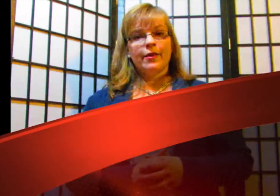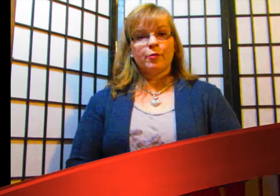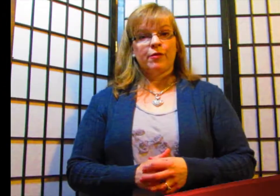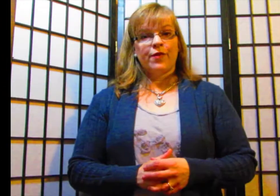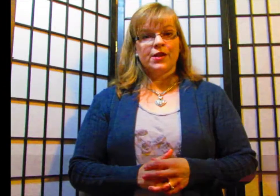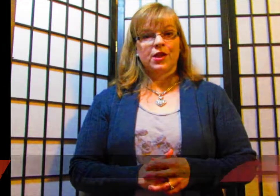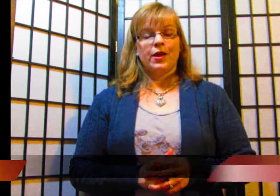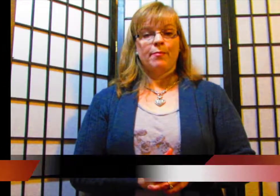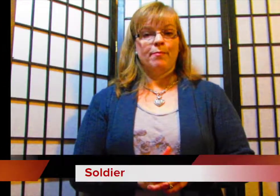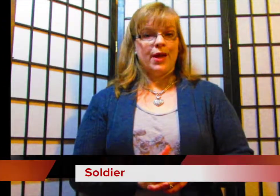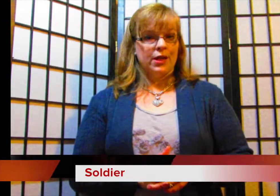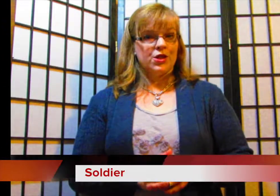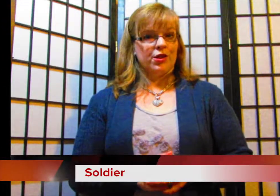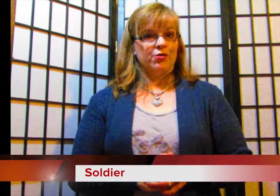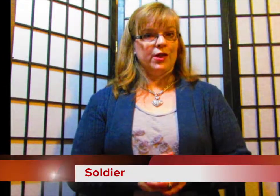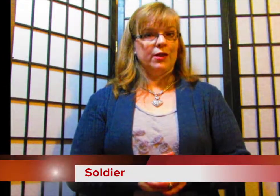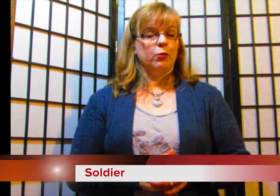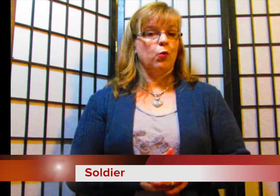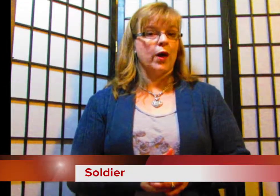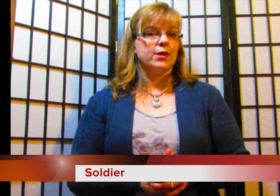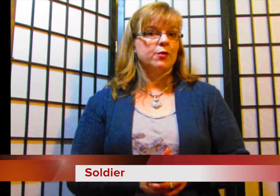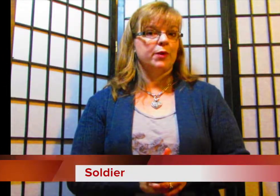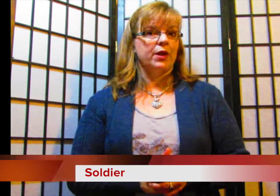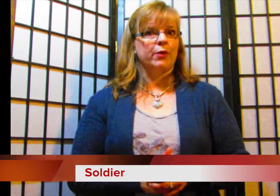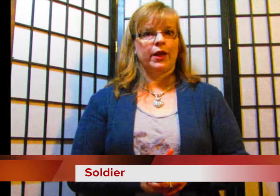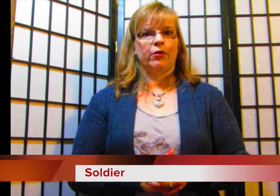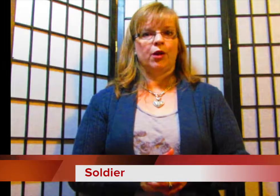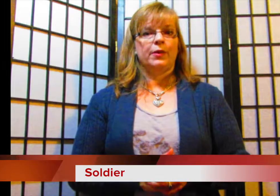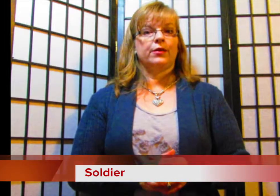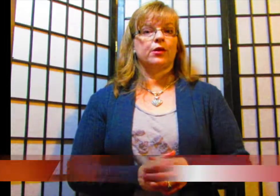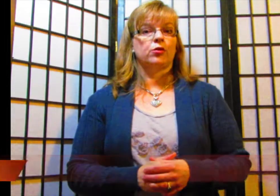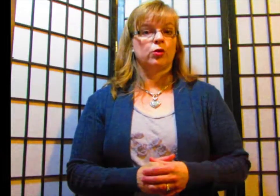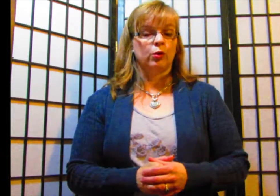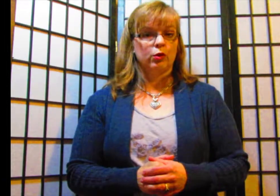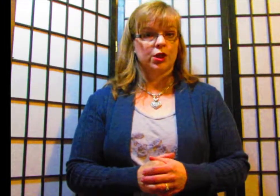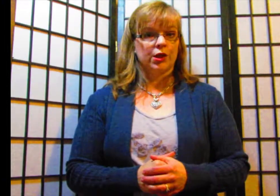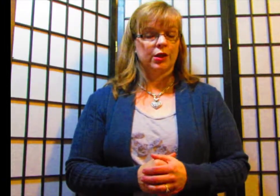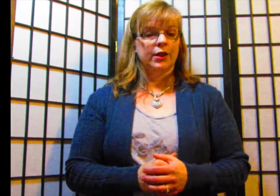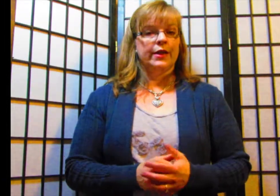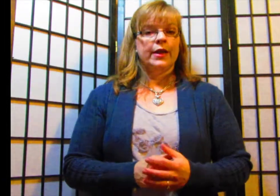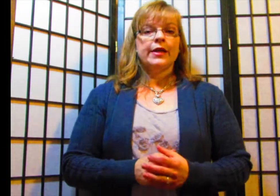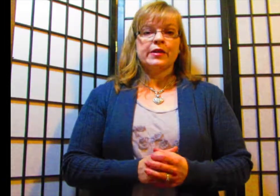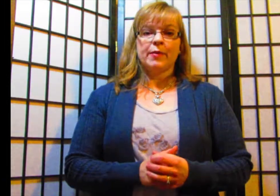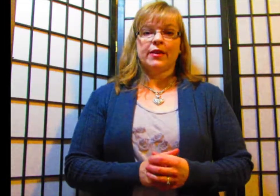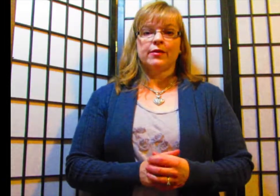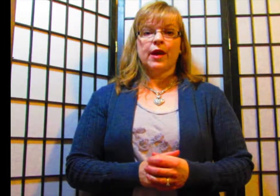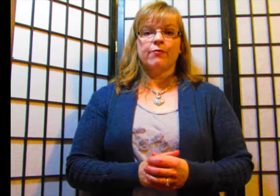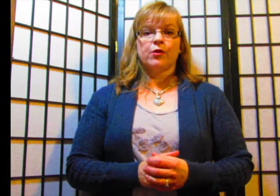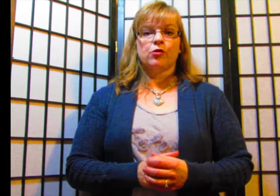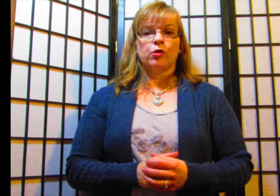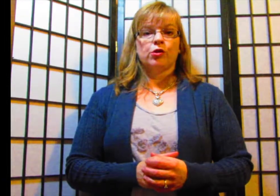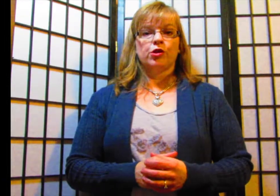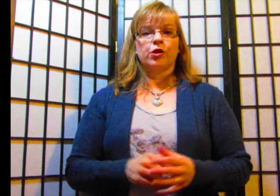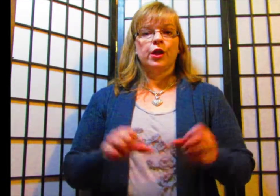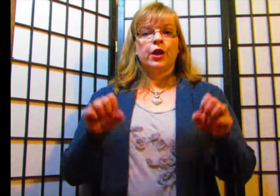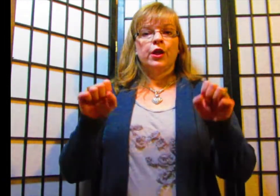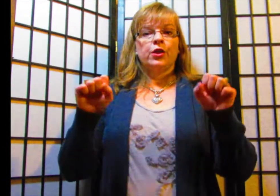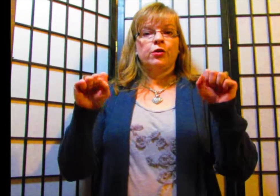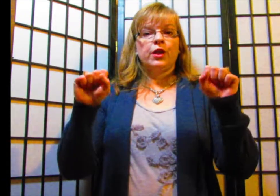Another profession that many children want to be when they grow up is a soldier. To make the sign for soldier, you need